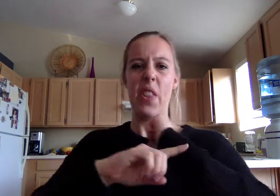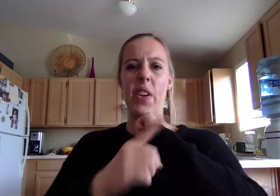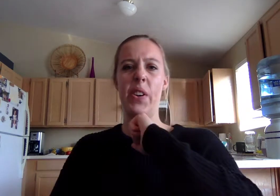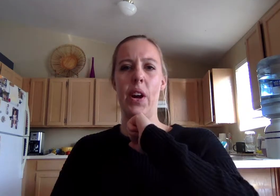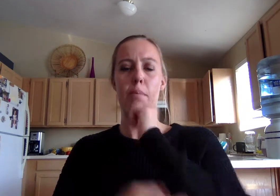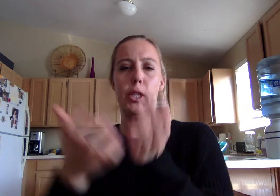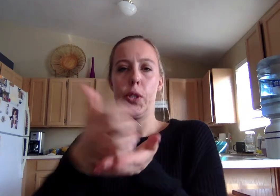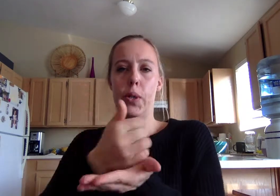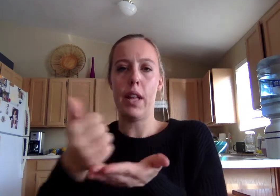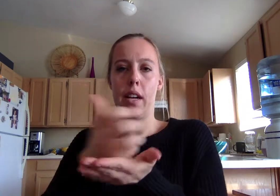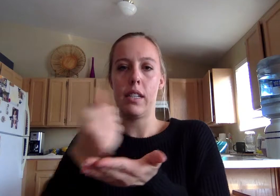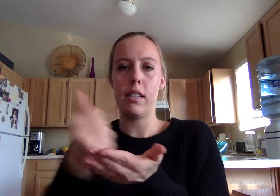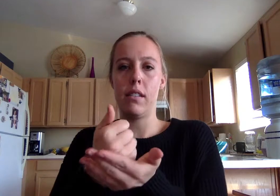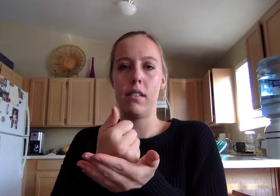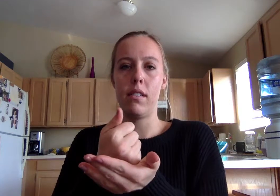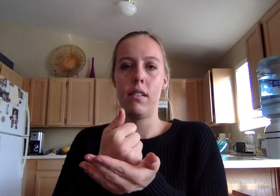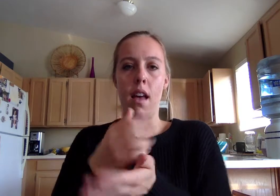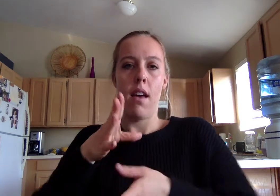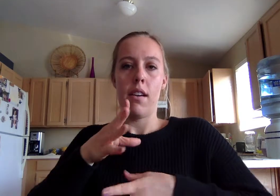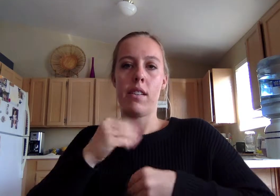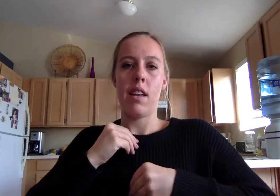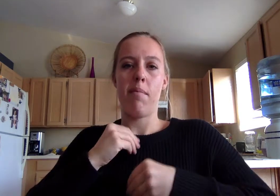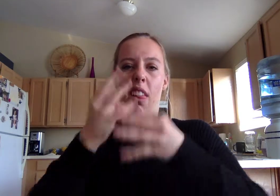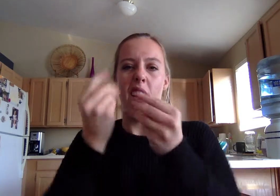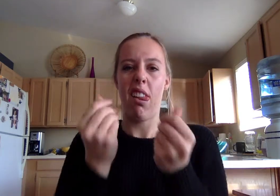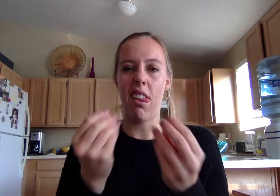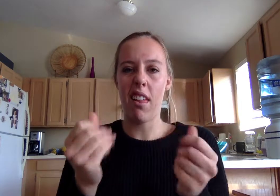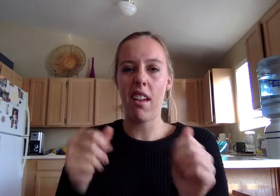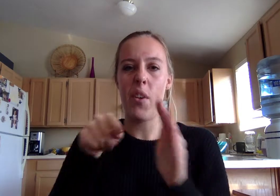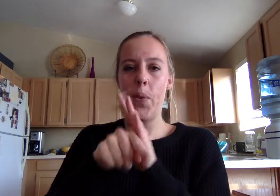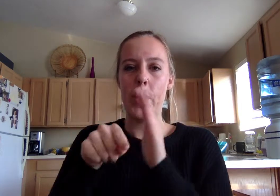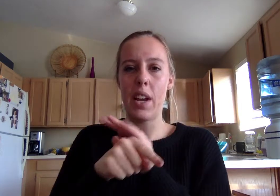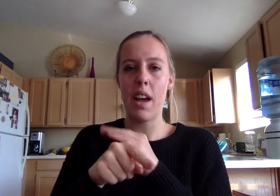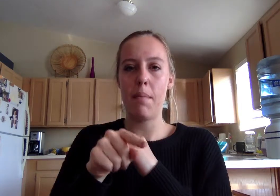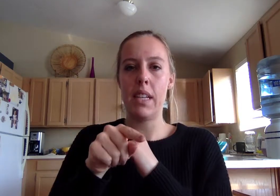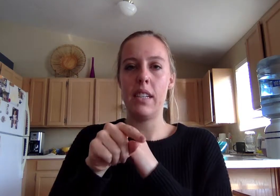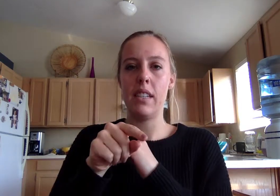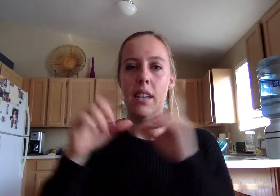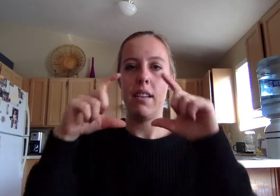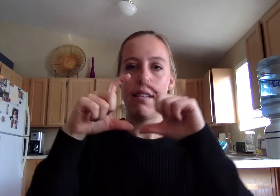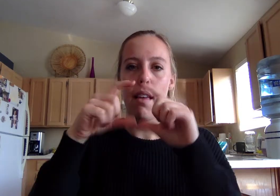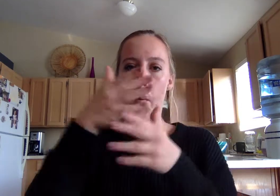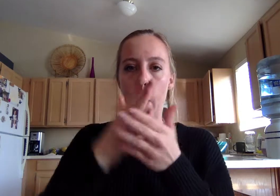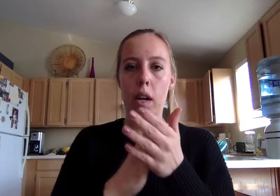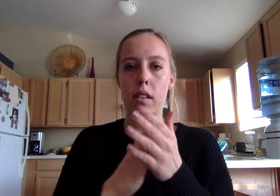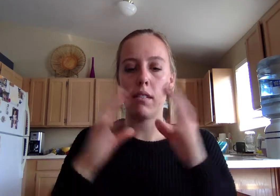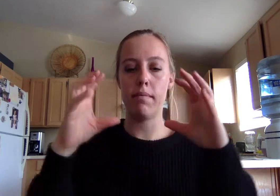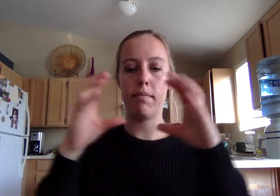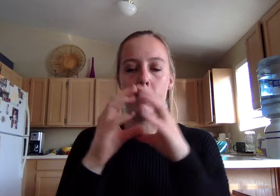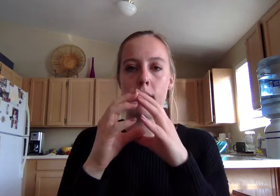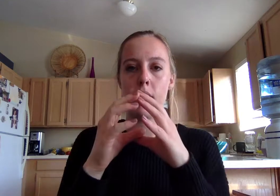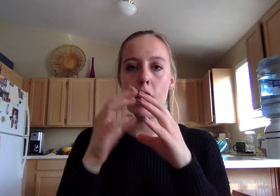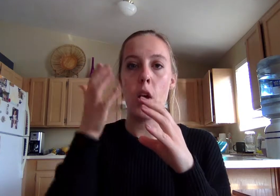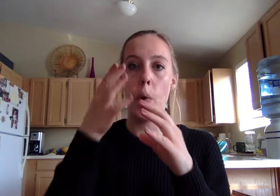that take in damaged or worn-out cell parts. They are filled with enzymes that break down this cellular